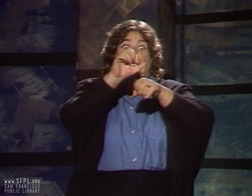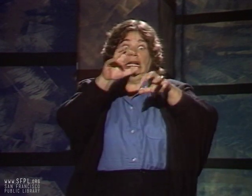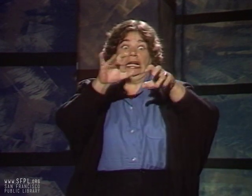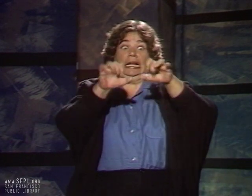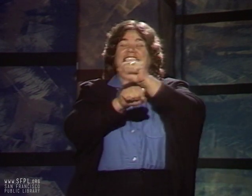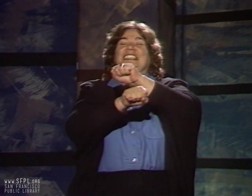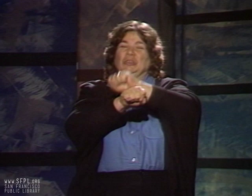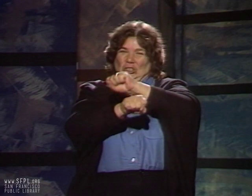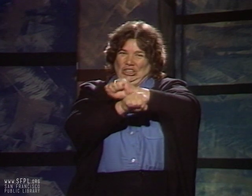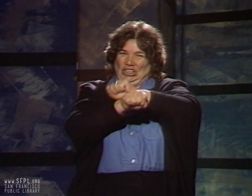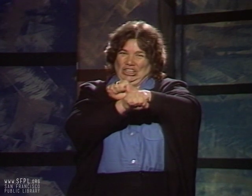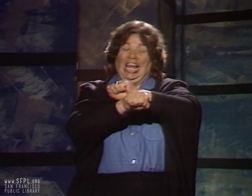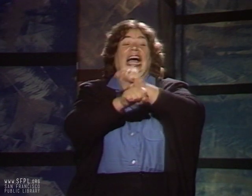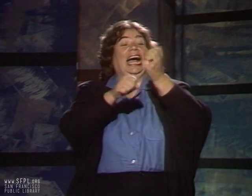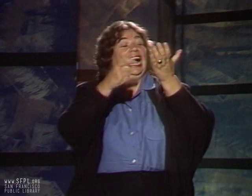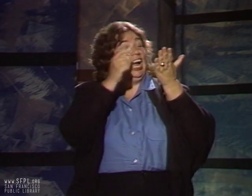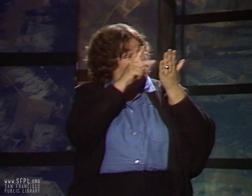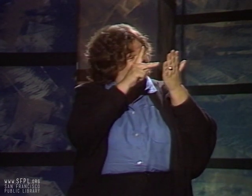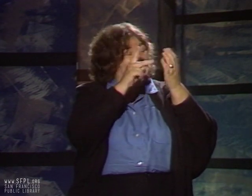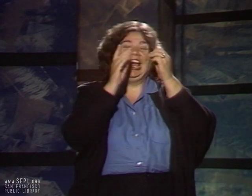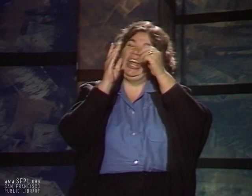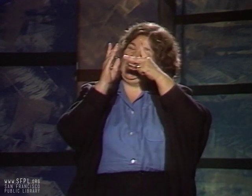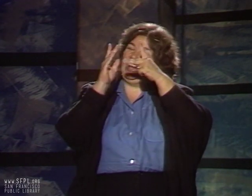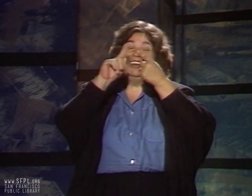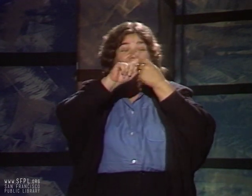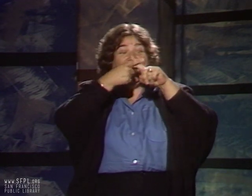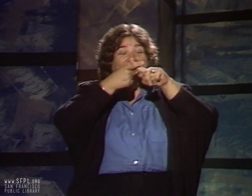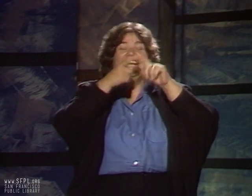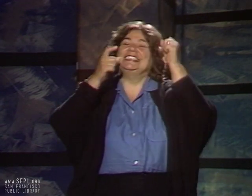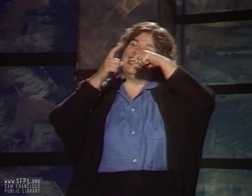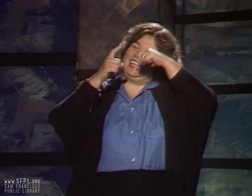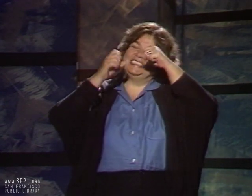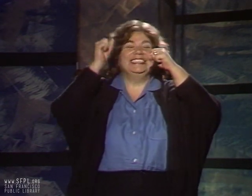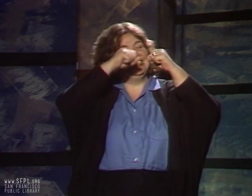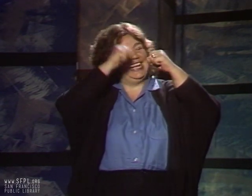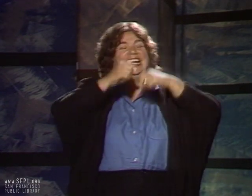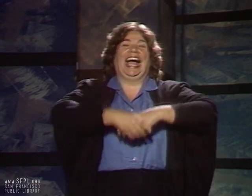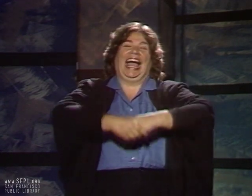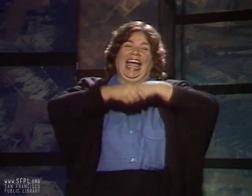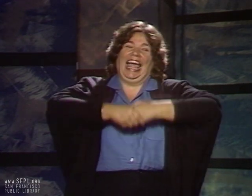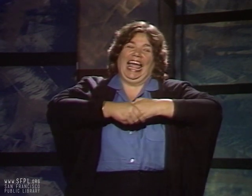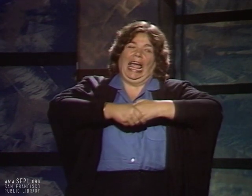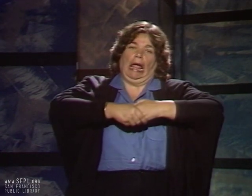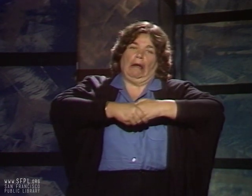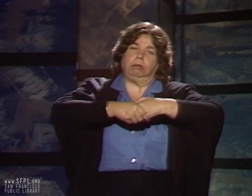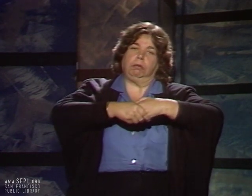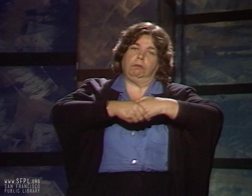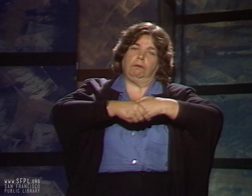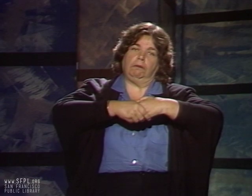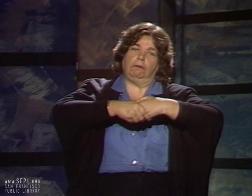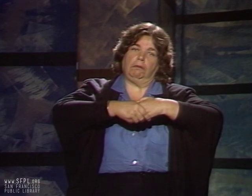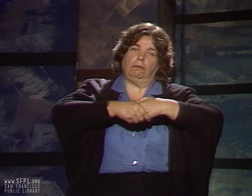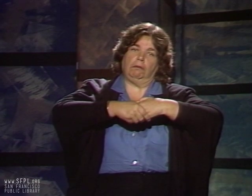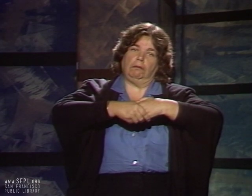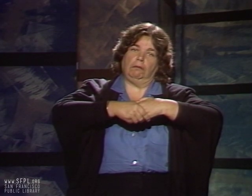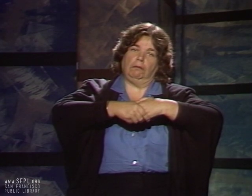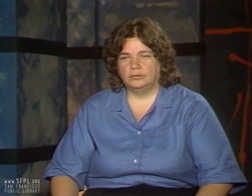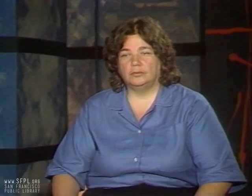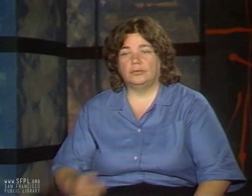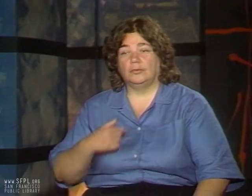the work at hand. Okay, friends? It was fate. In